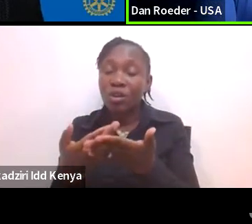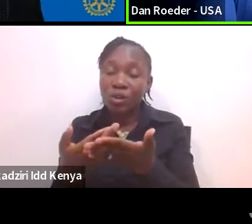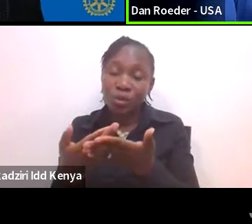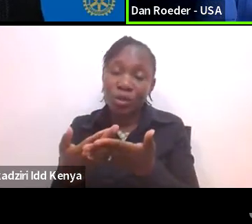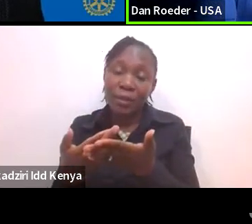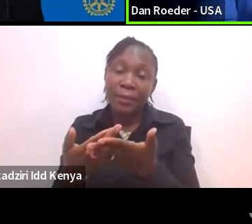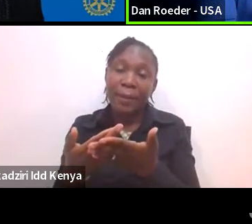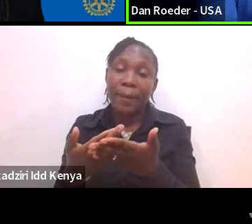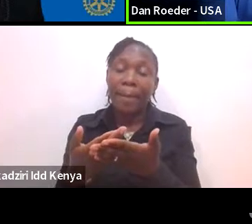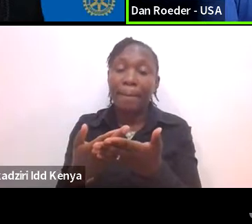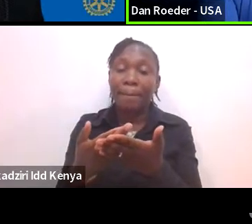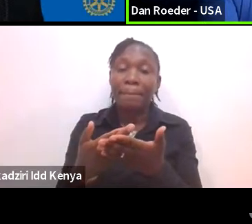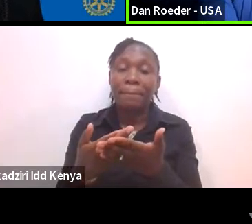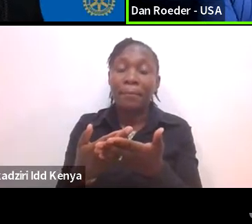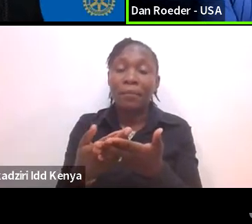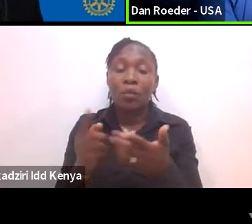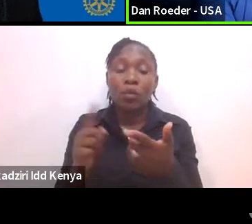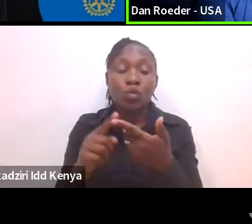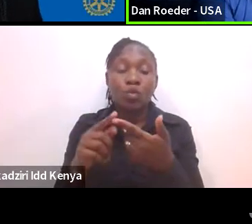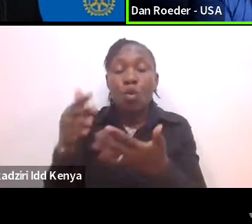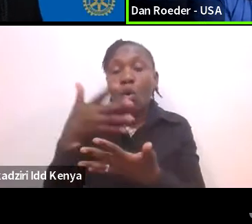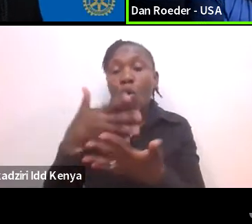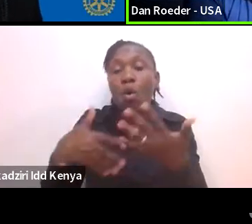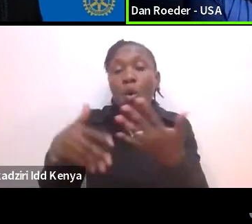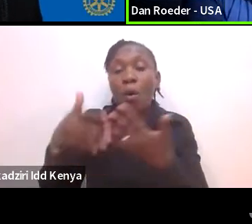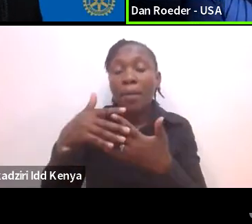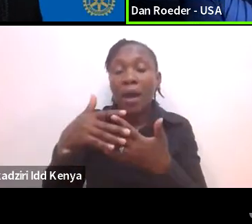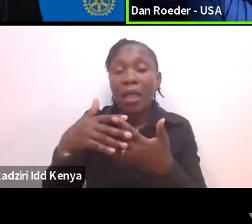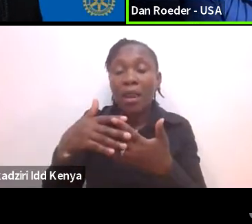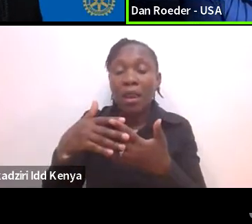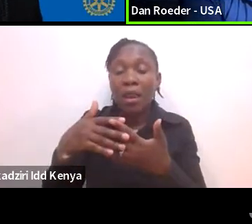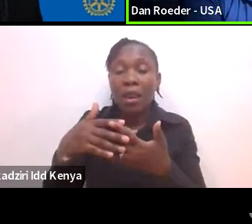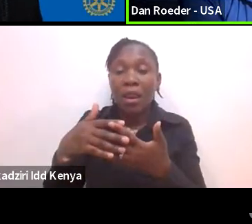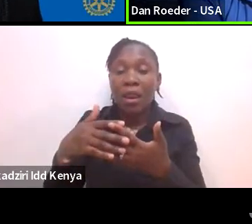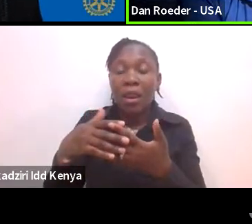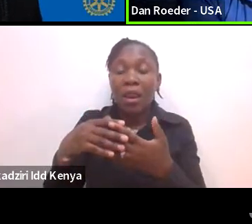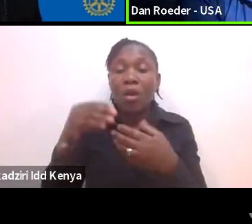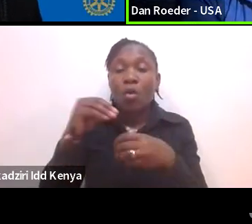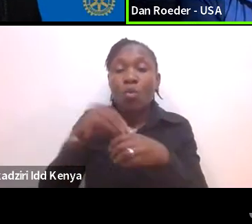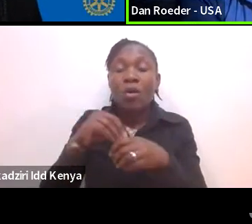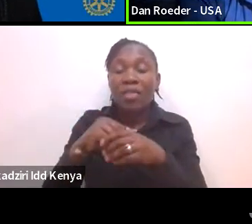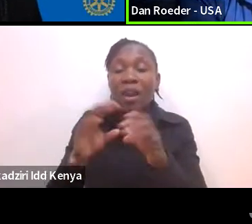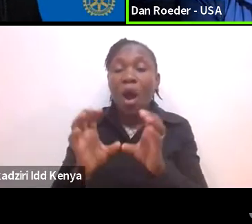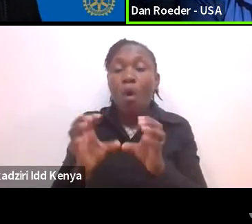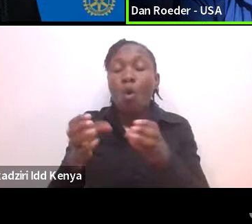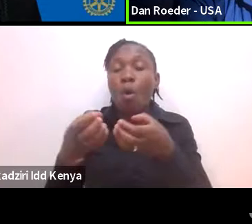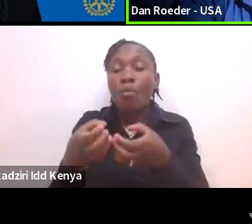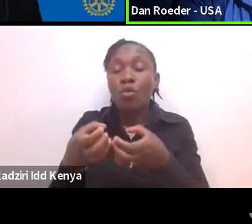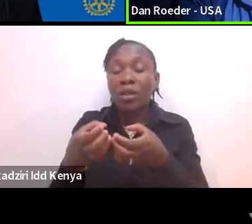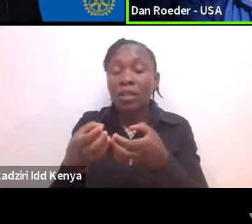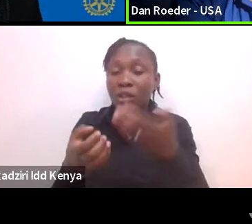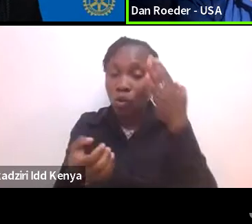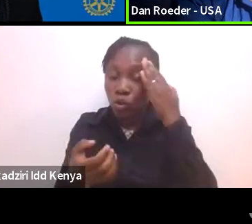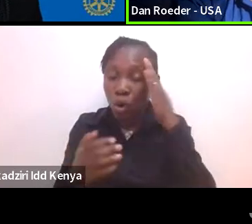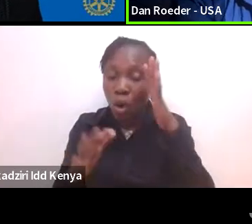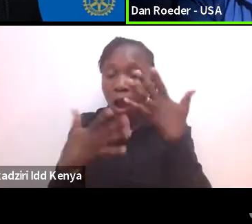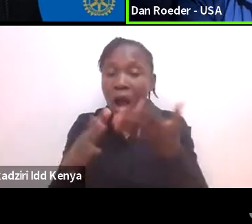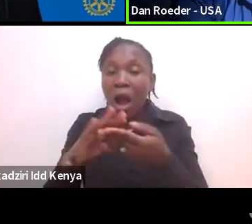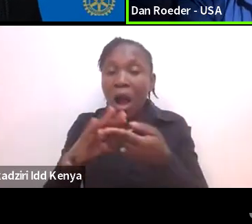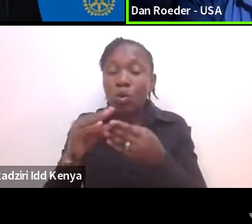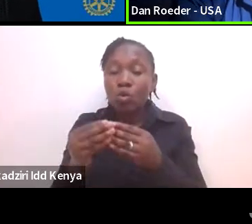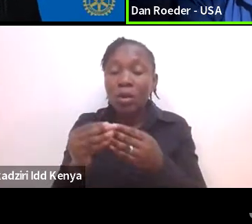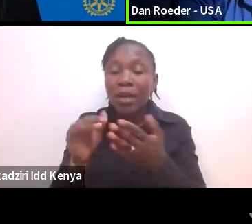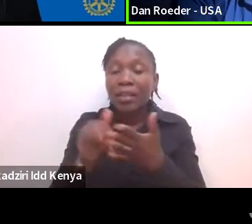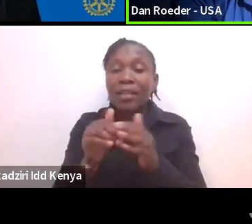combine with community mindedness How can we create these systems together